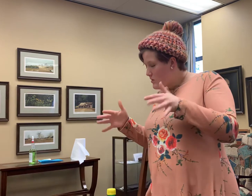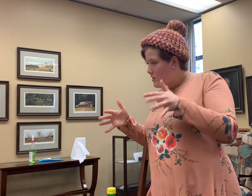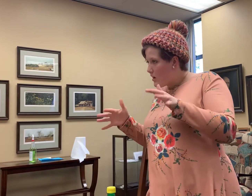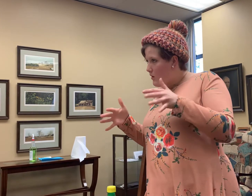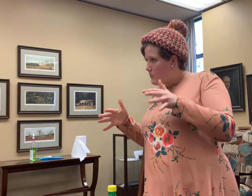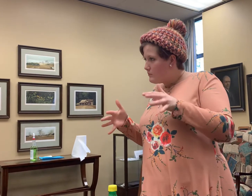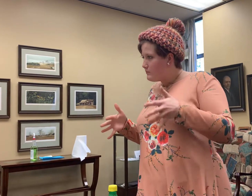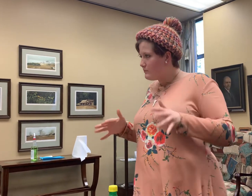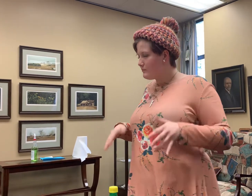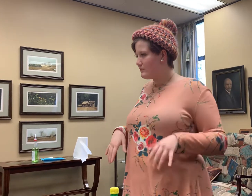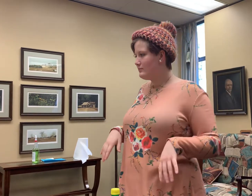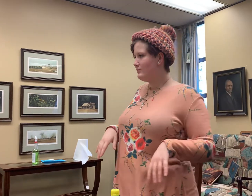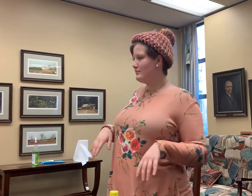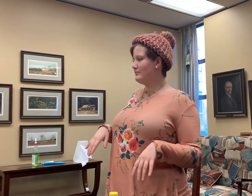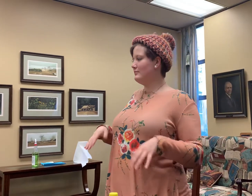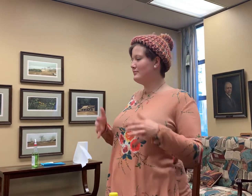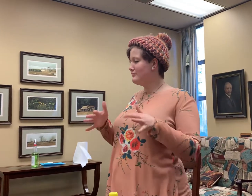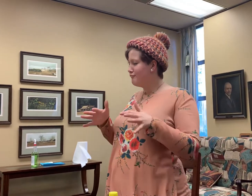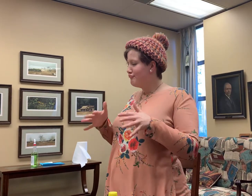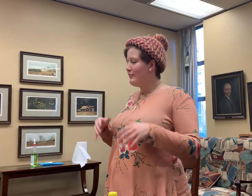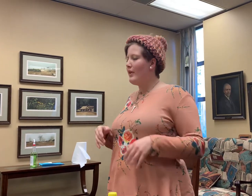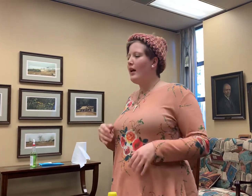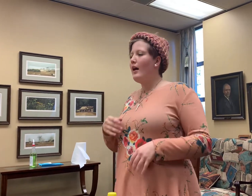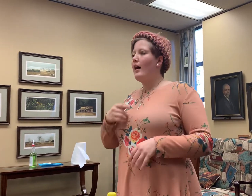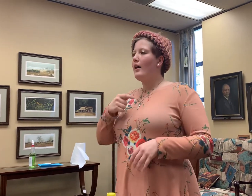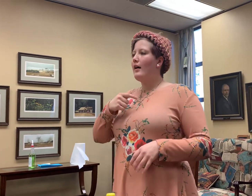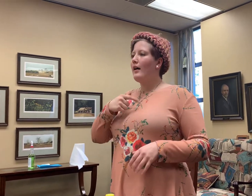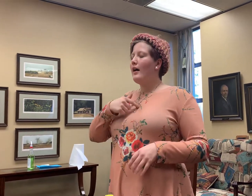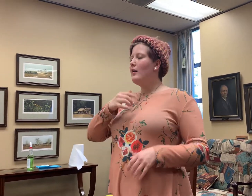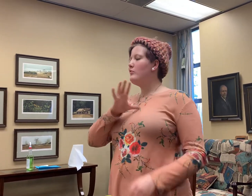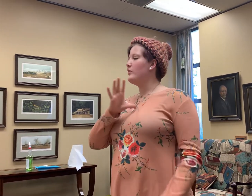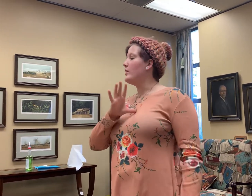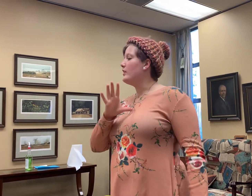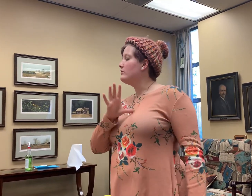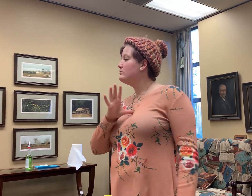So. You're gonna use that a lot, aren't you? Me too. I'm fine.